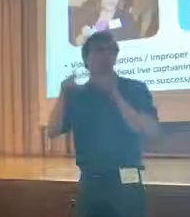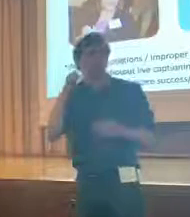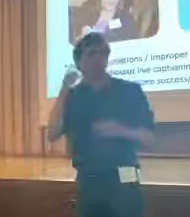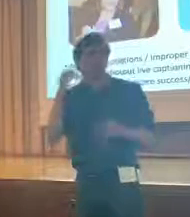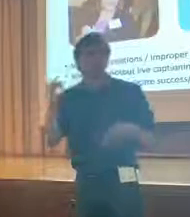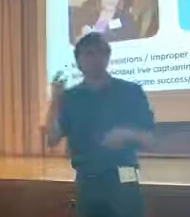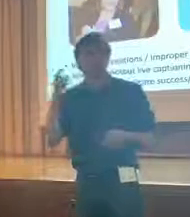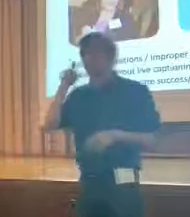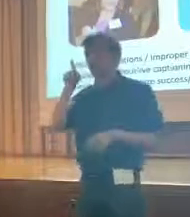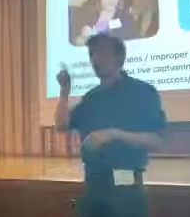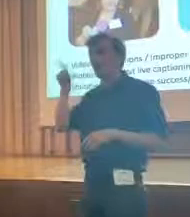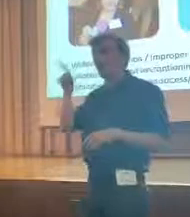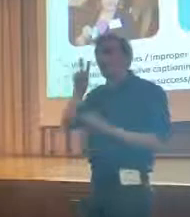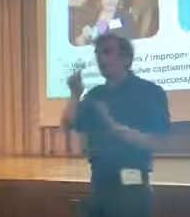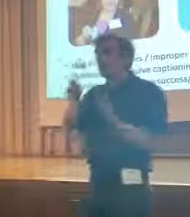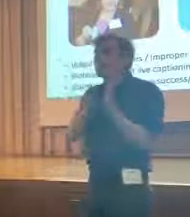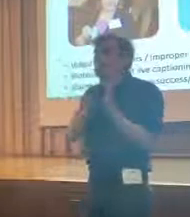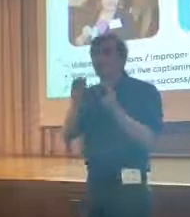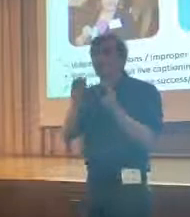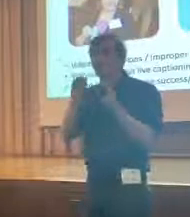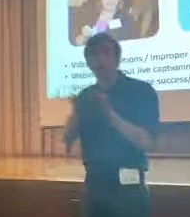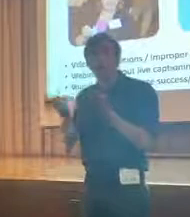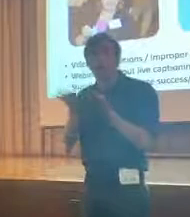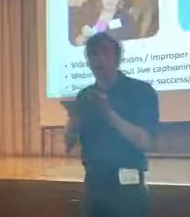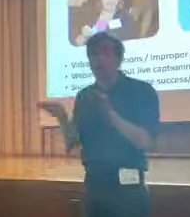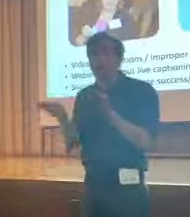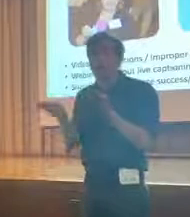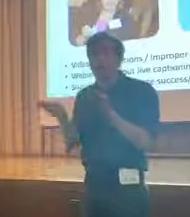without captions feel very exclusionary.